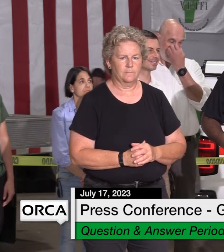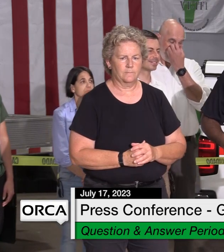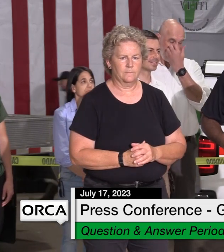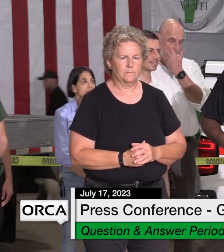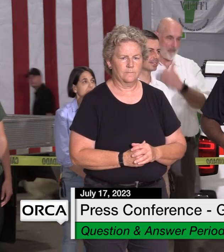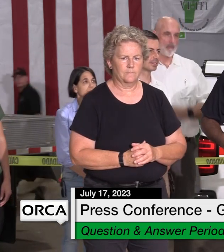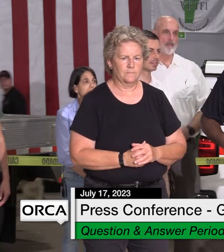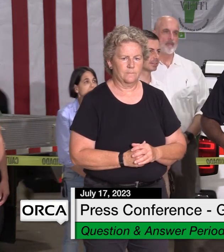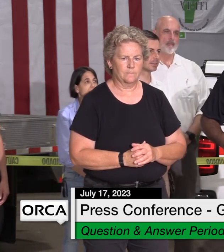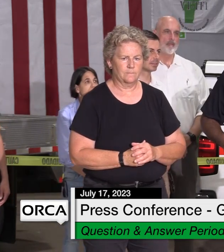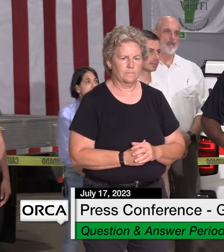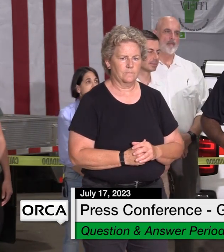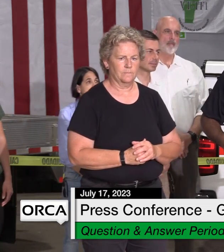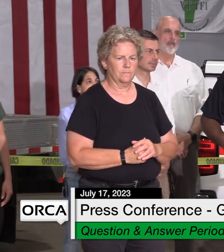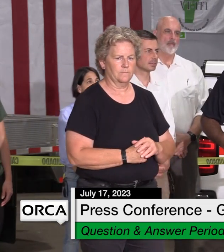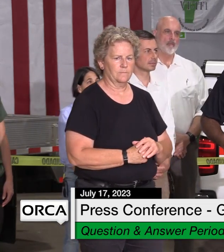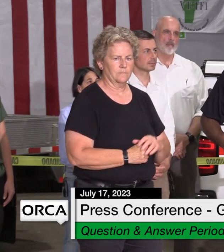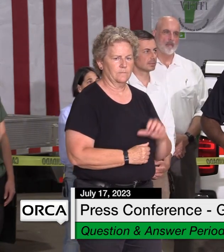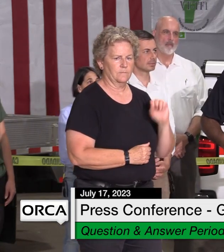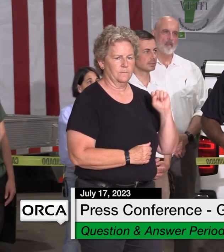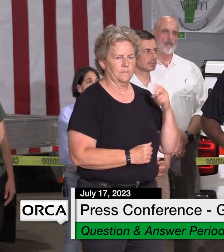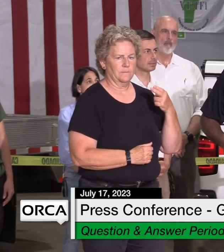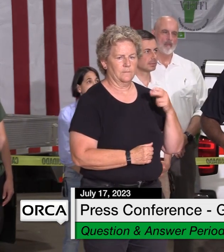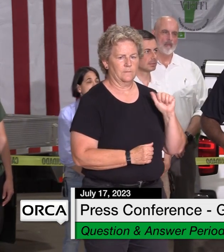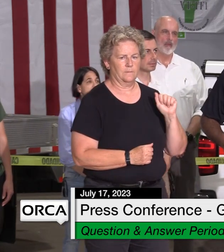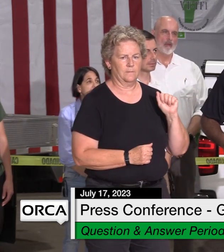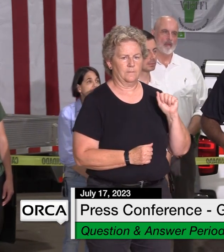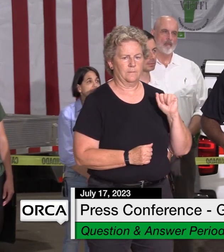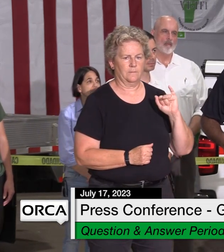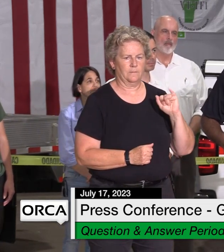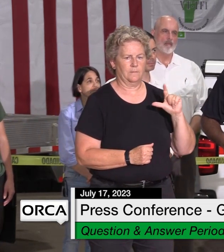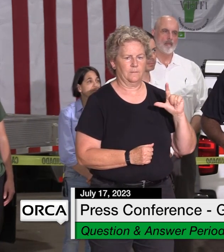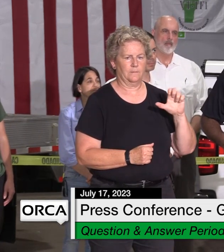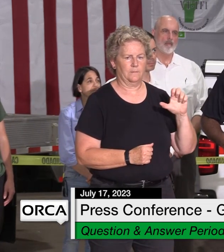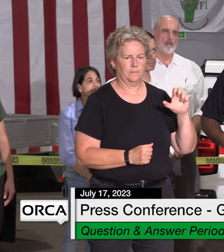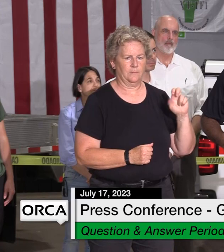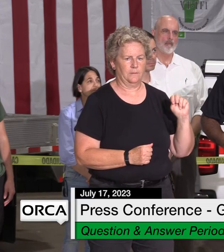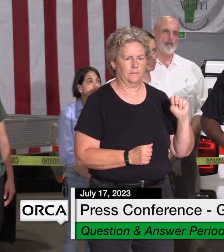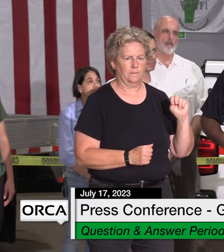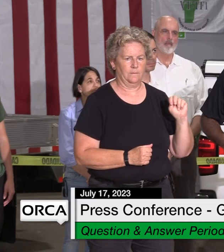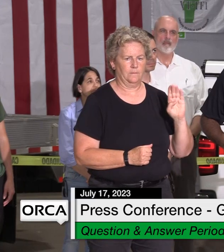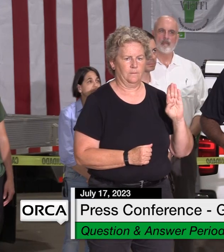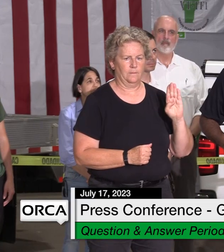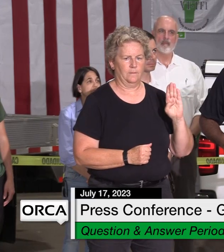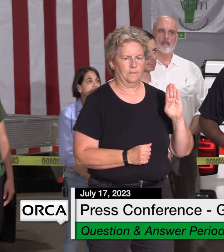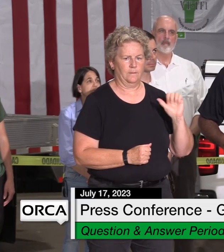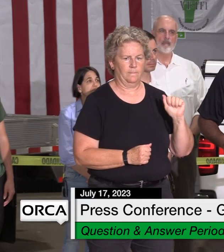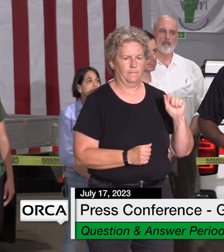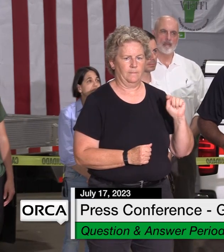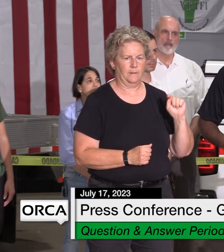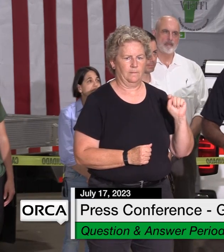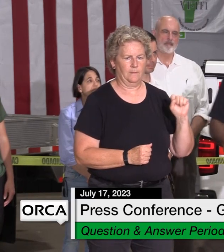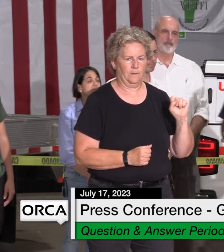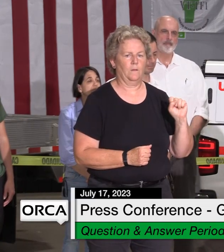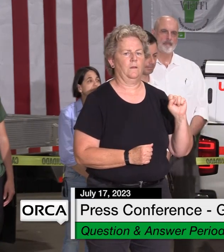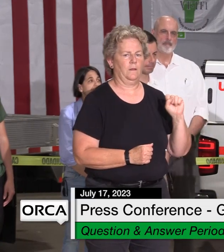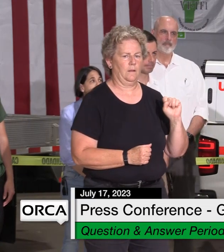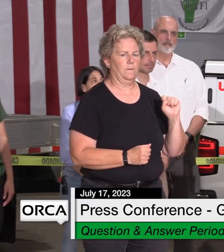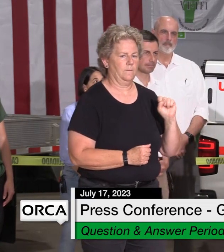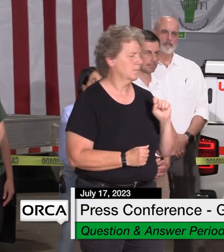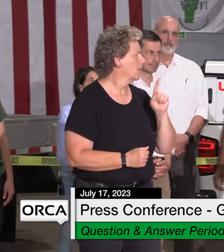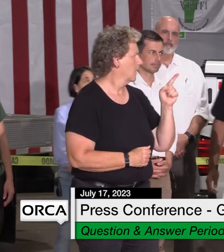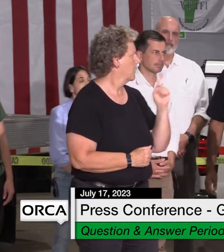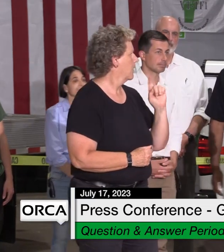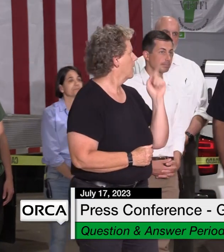Sure. Shailen, S-H-A-I-L-E-N, last name Bat, B-H-A-T-T, and I'm the Federal Highway Administrator.